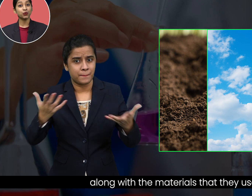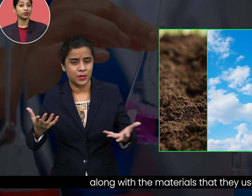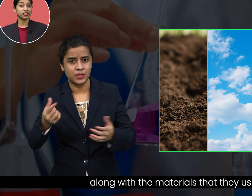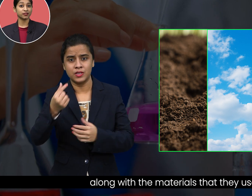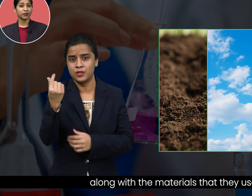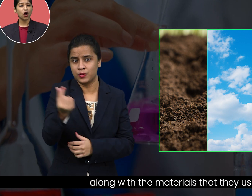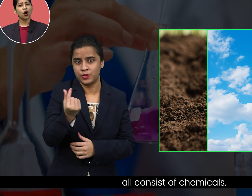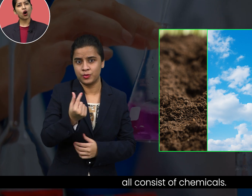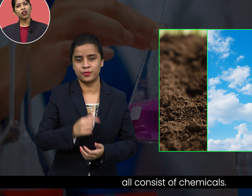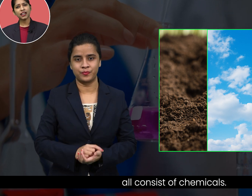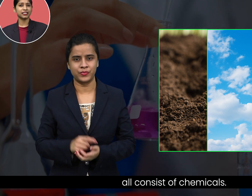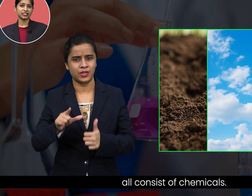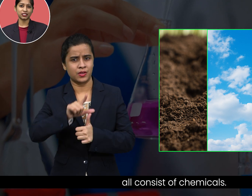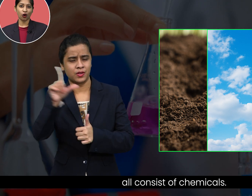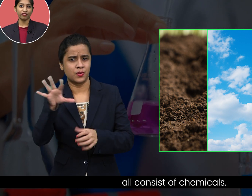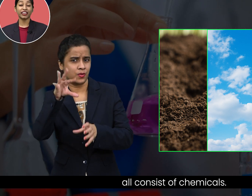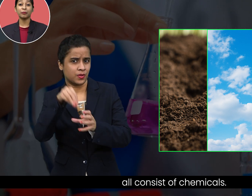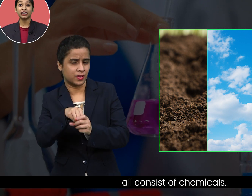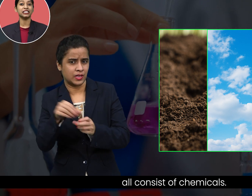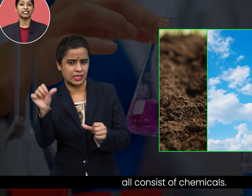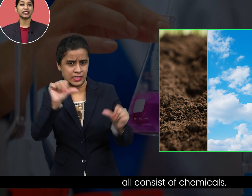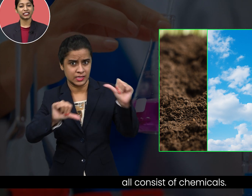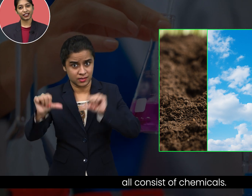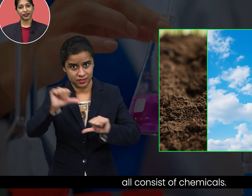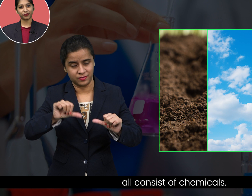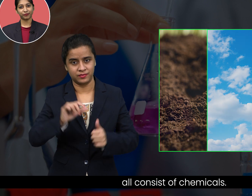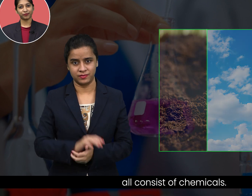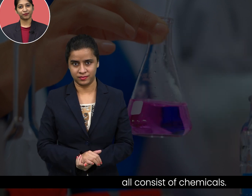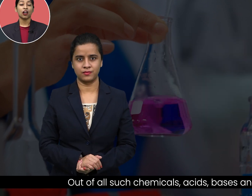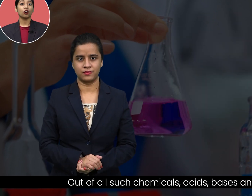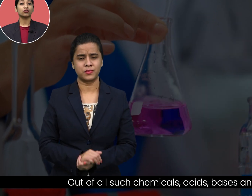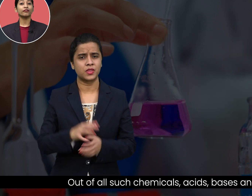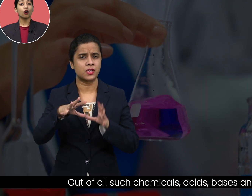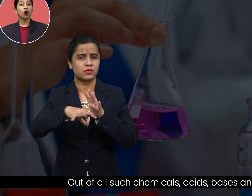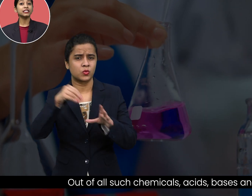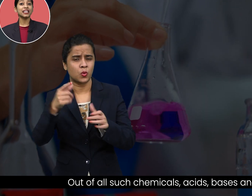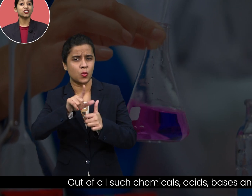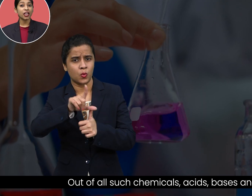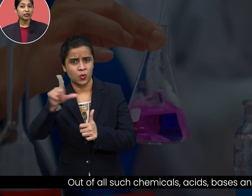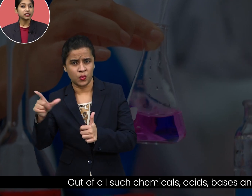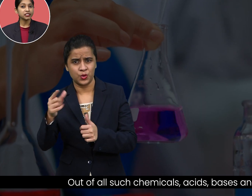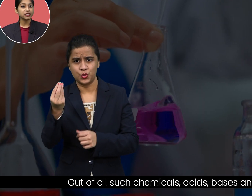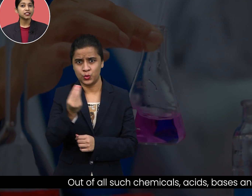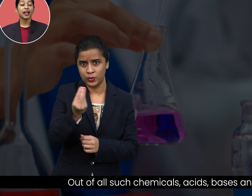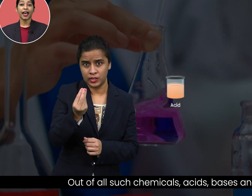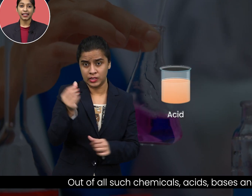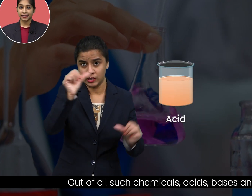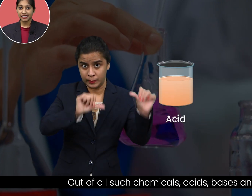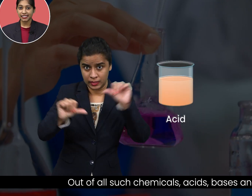that they use, all consist of chemicals. Out of all such